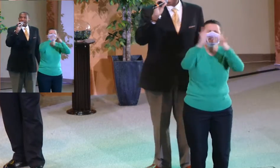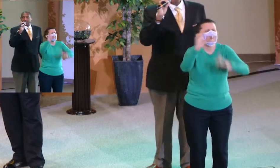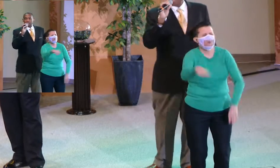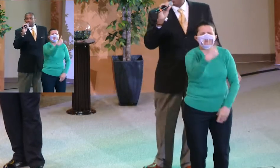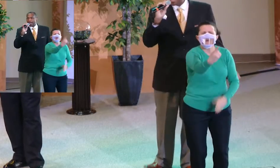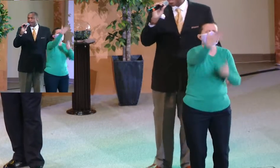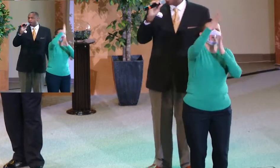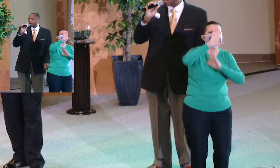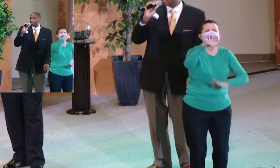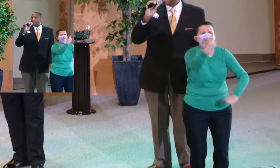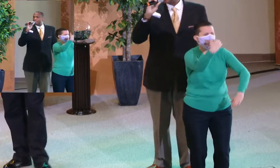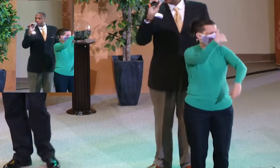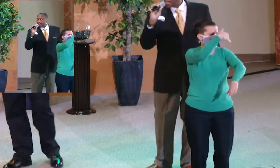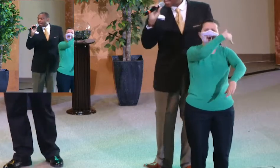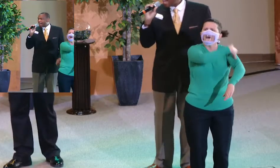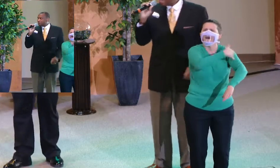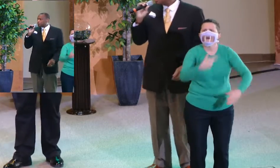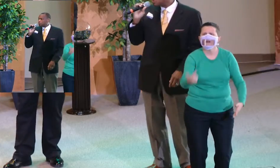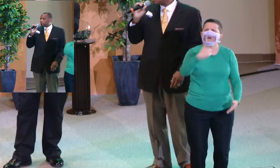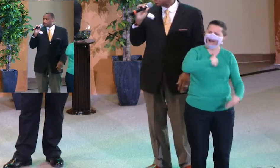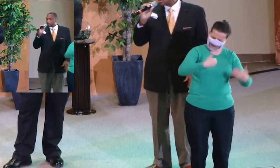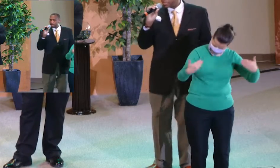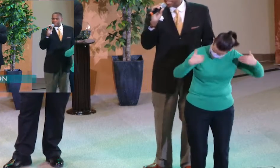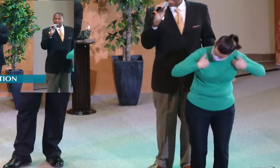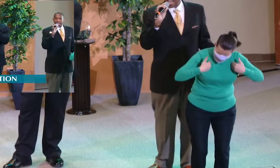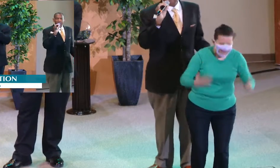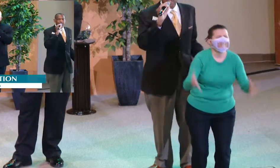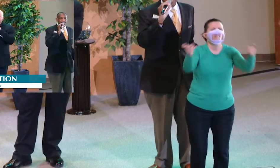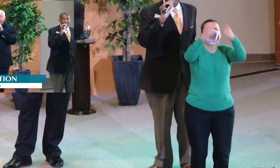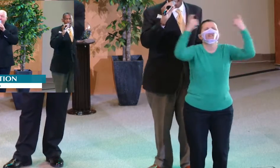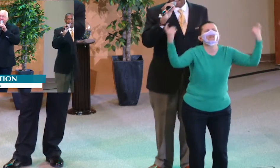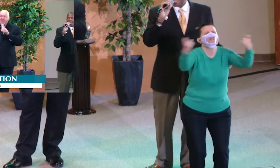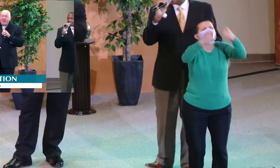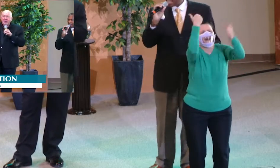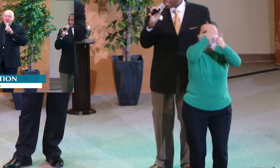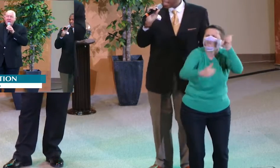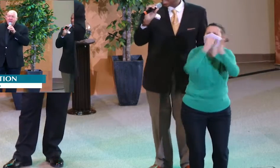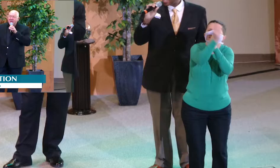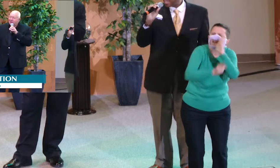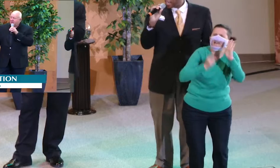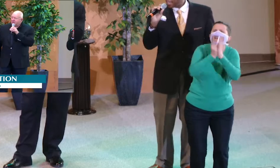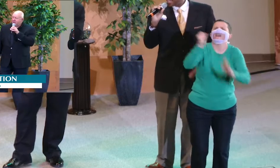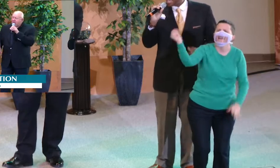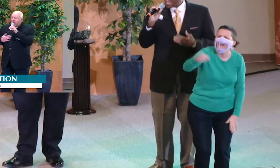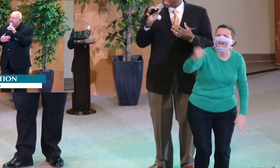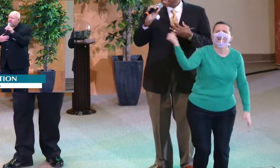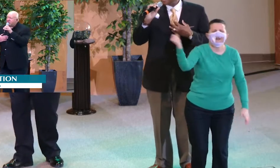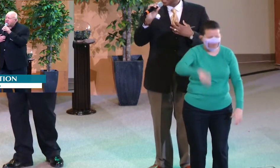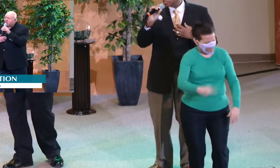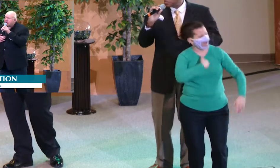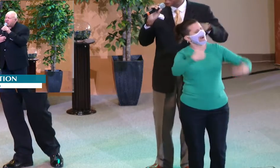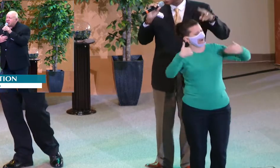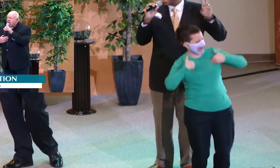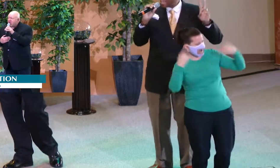God and one power. That's why I have true victory every hour. I got